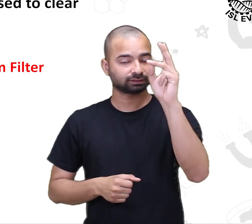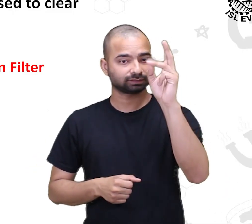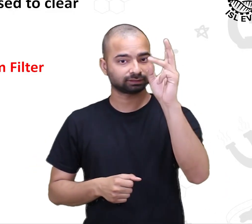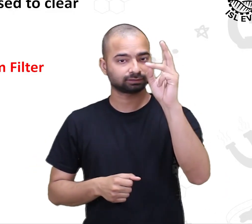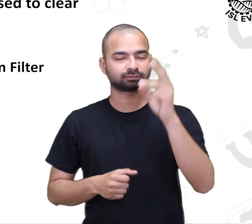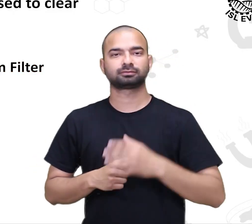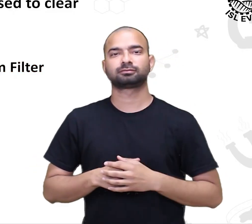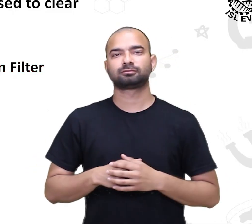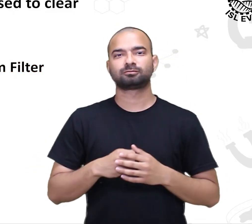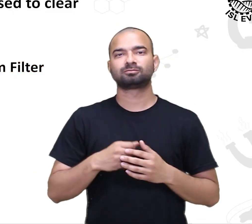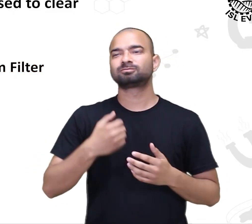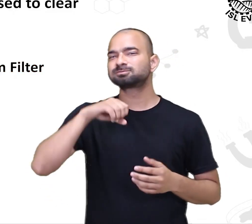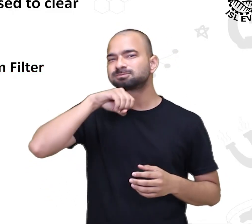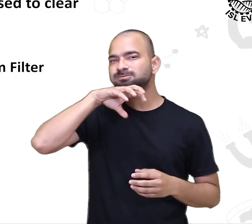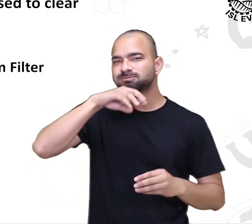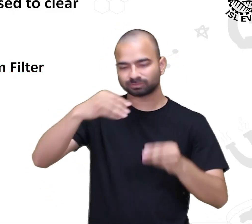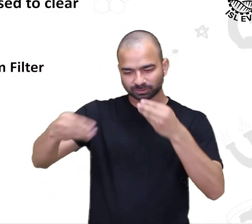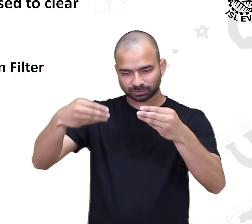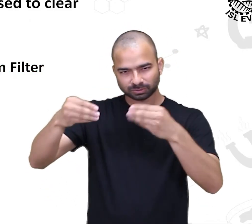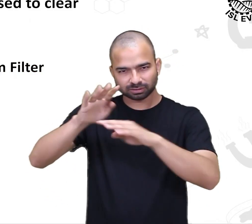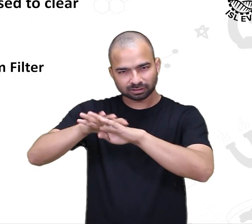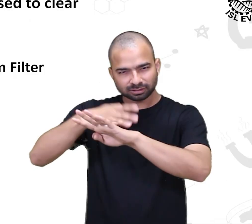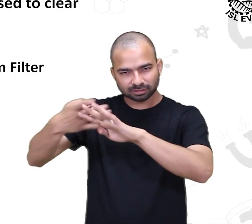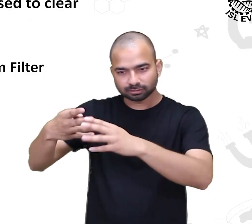Option number 3, plastic filter.